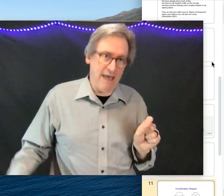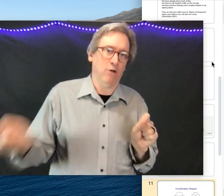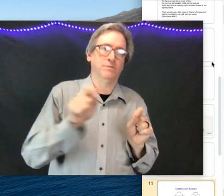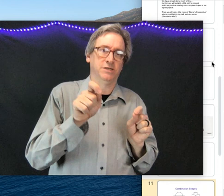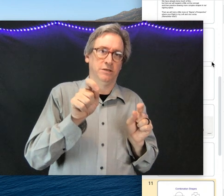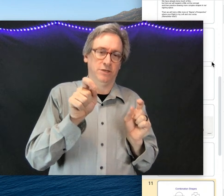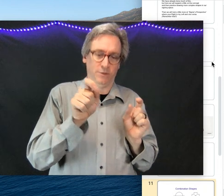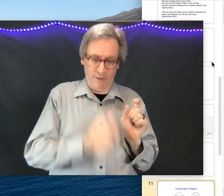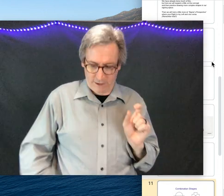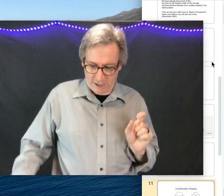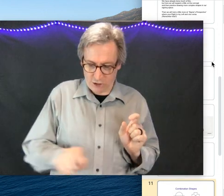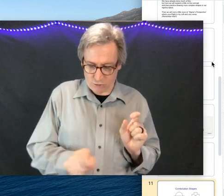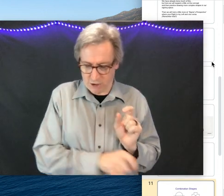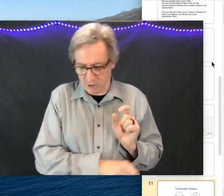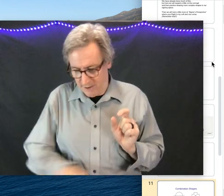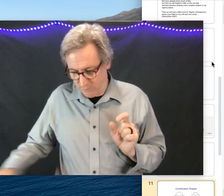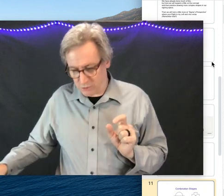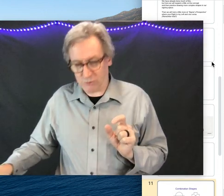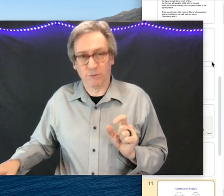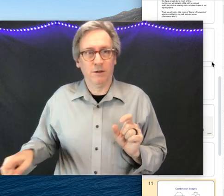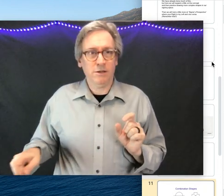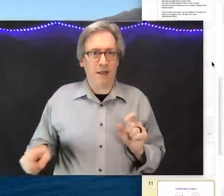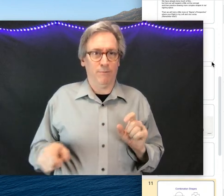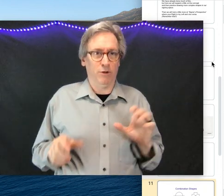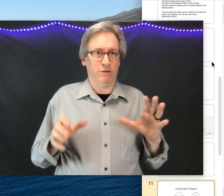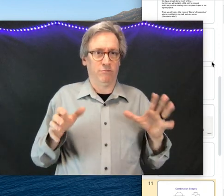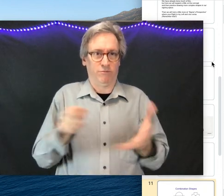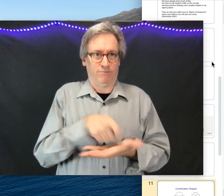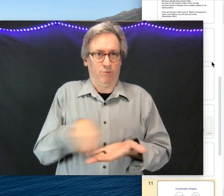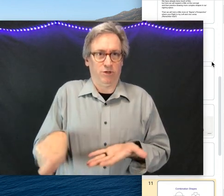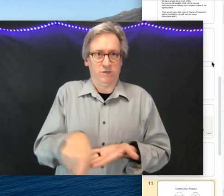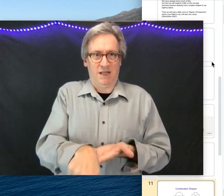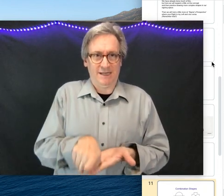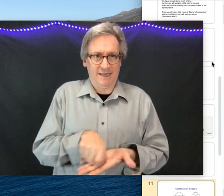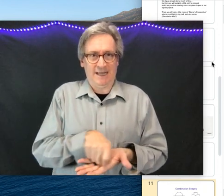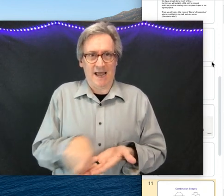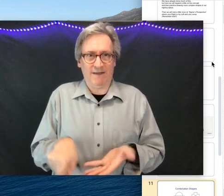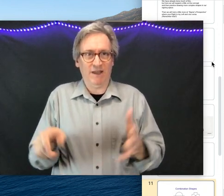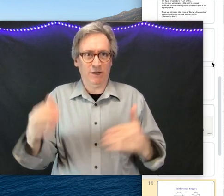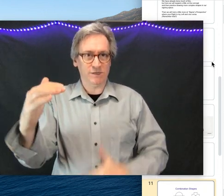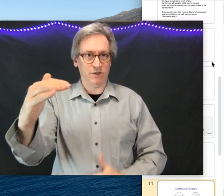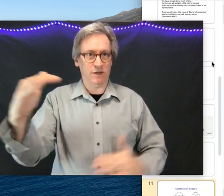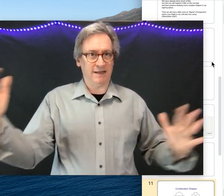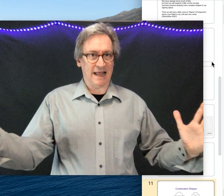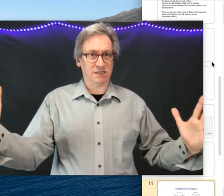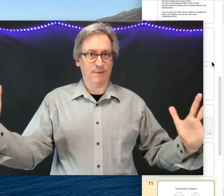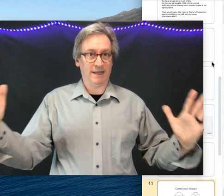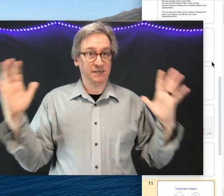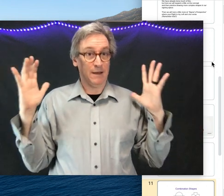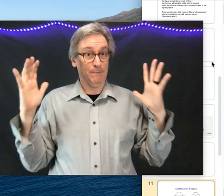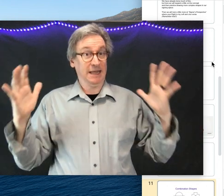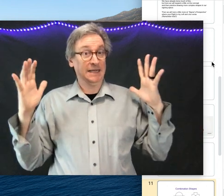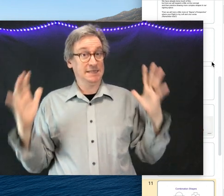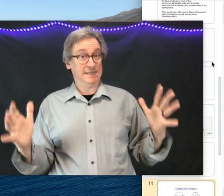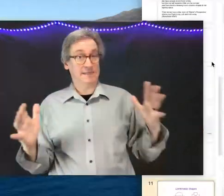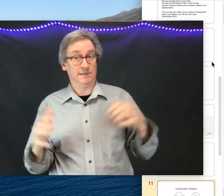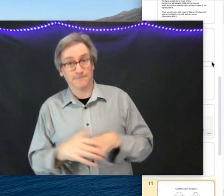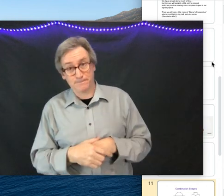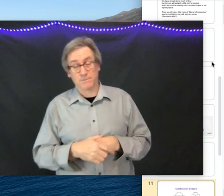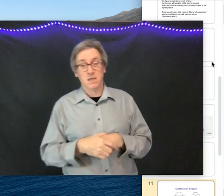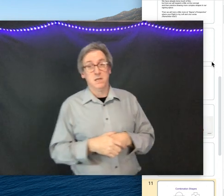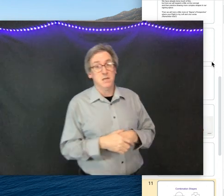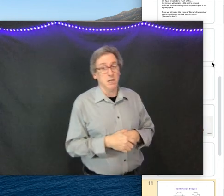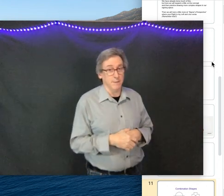it helps to be, like to draw it on the paper and put those lines in, kind of get used to that space and being